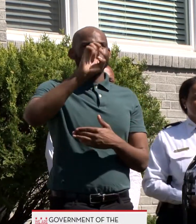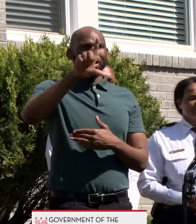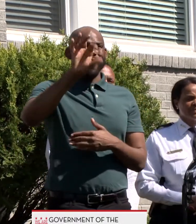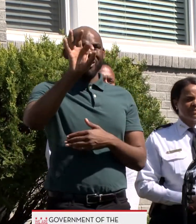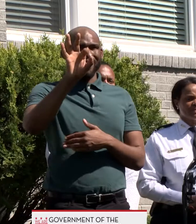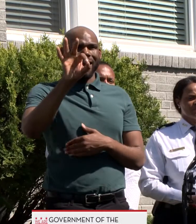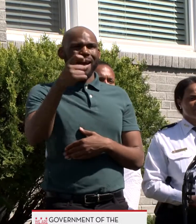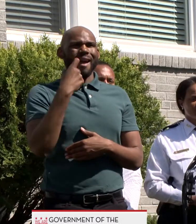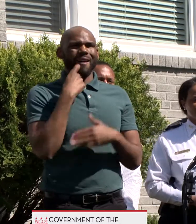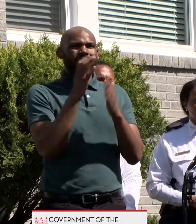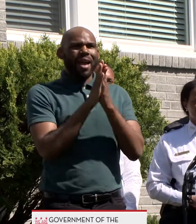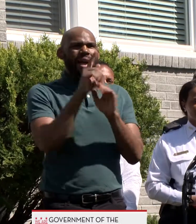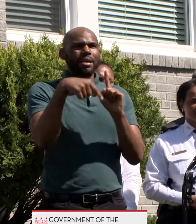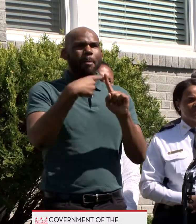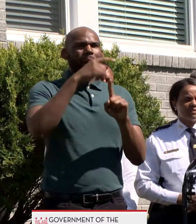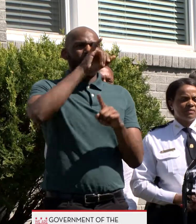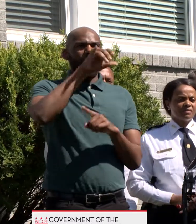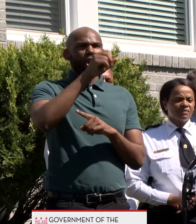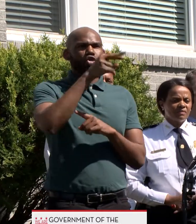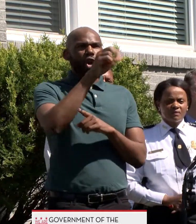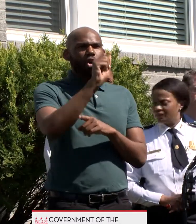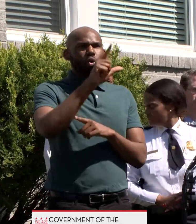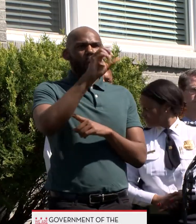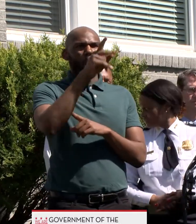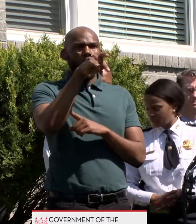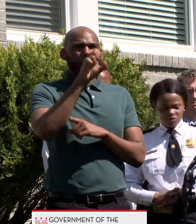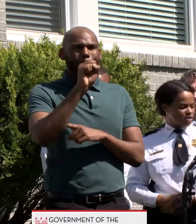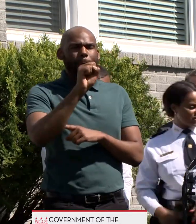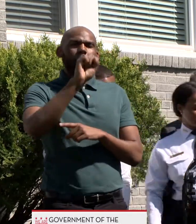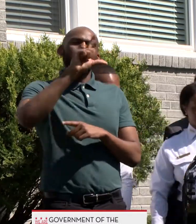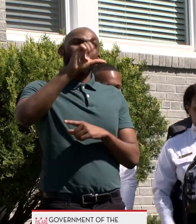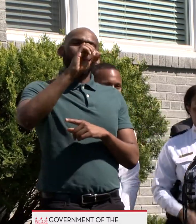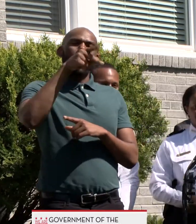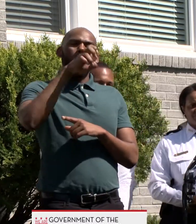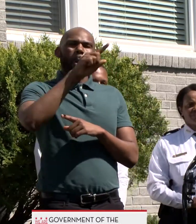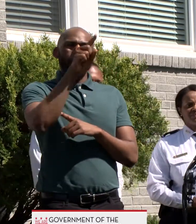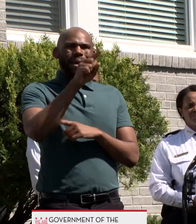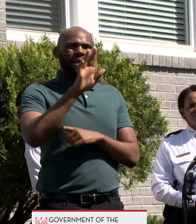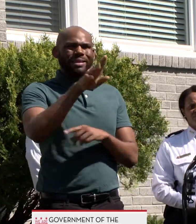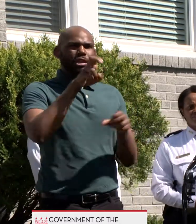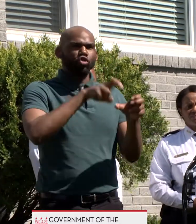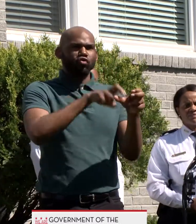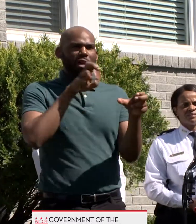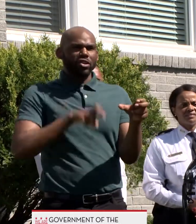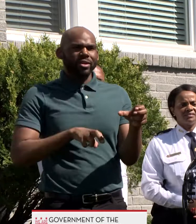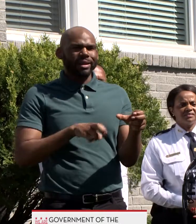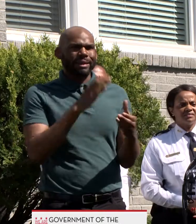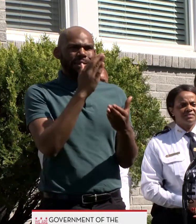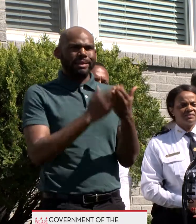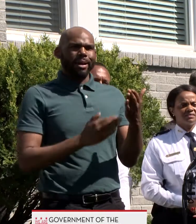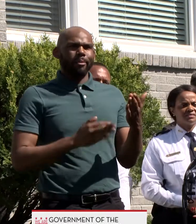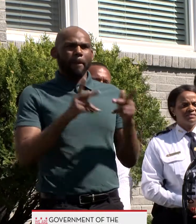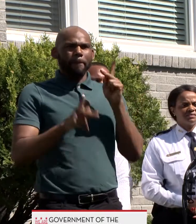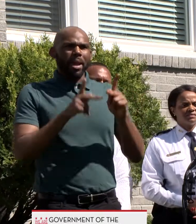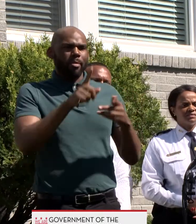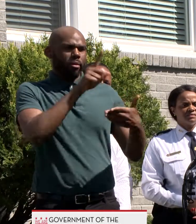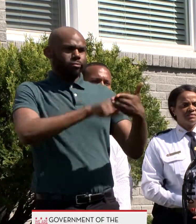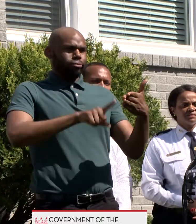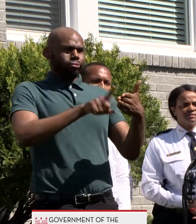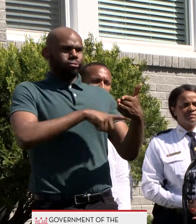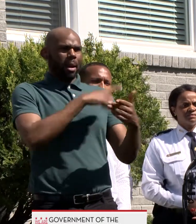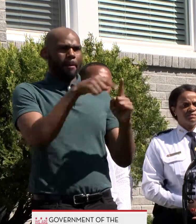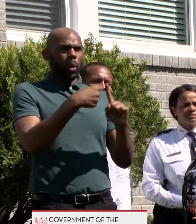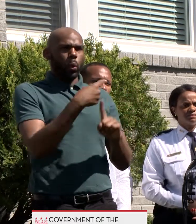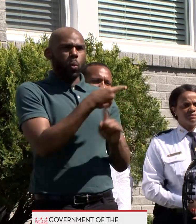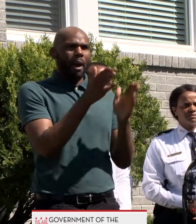have to ask about Joshua Lopez and his resignation. Some people in the Jewish community were critical of you, that you only asked for him to apologize